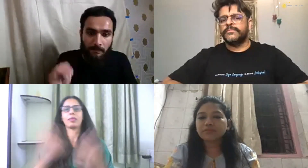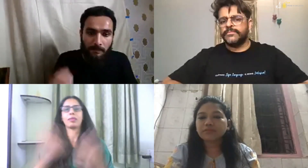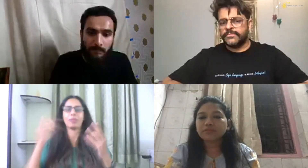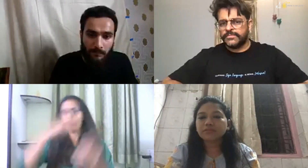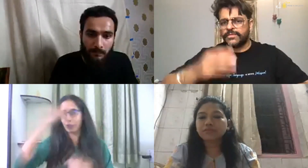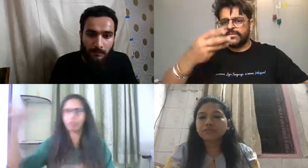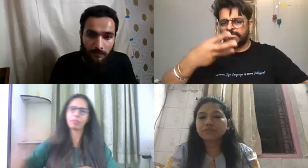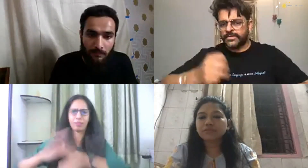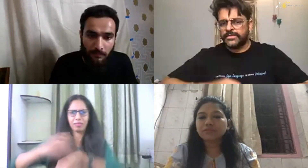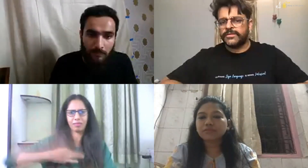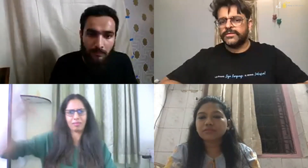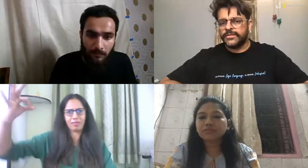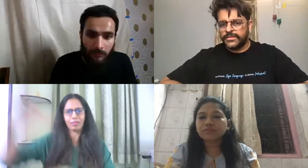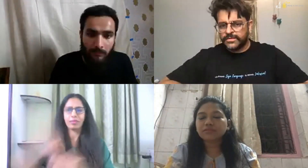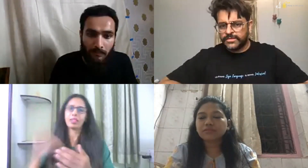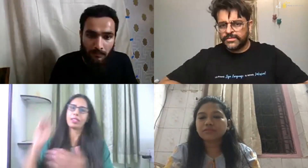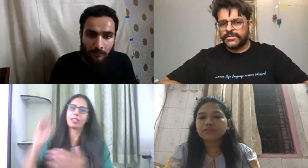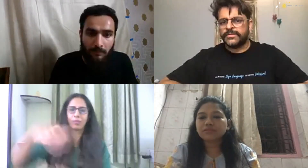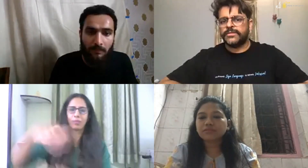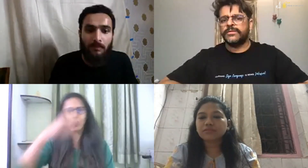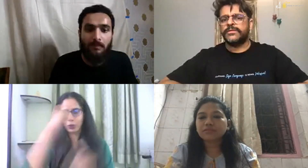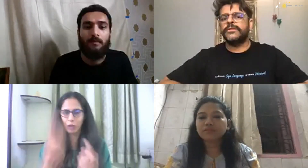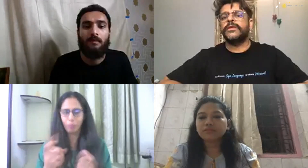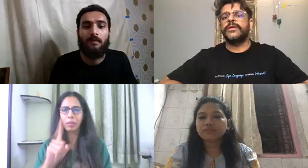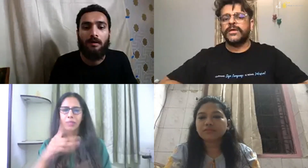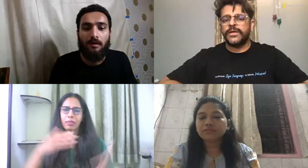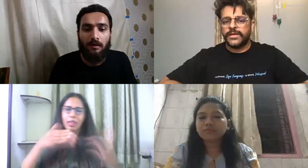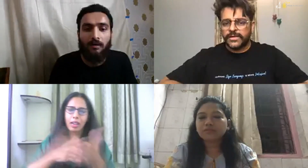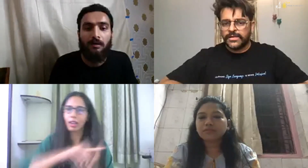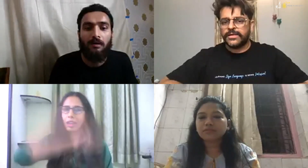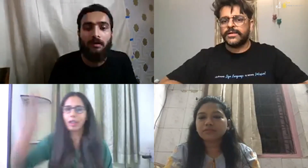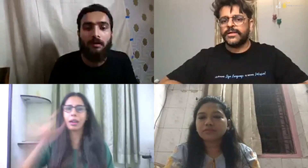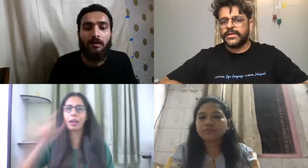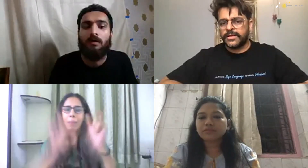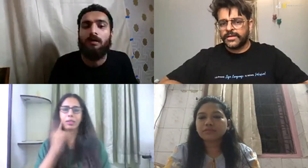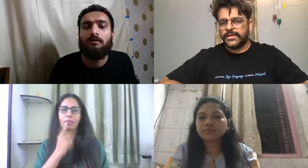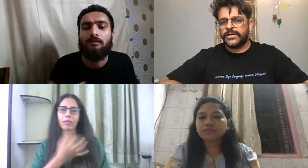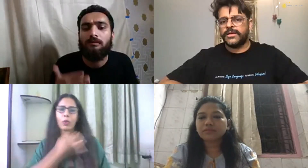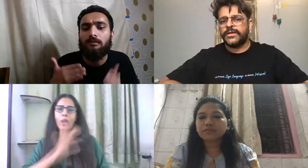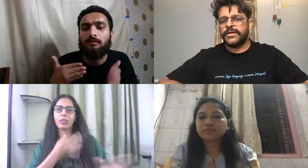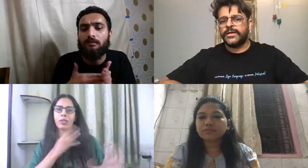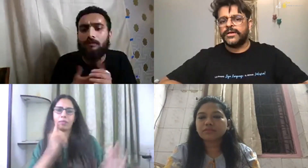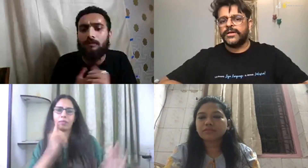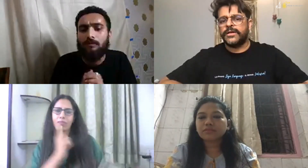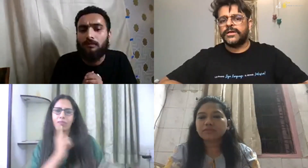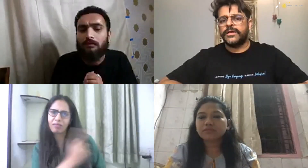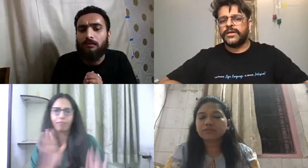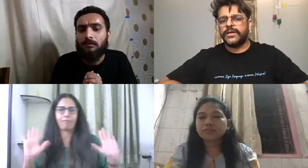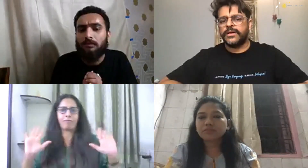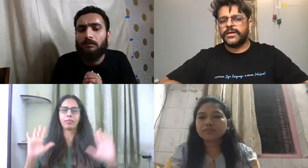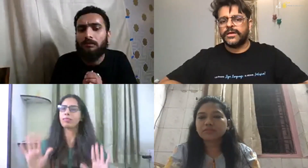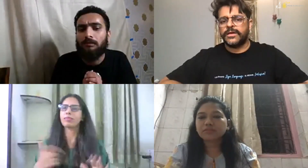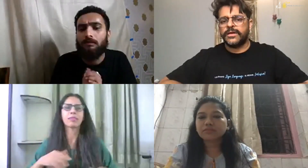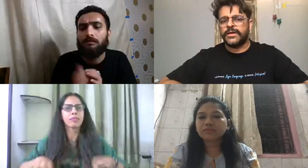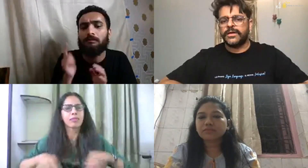I took classes for 3 months, and then they got me there, and I was doing job as well. But